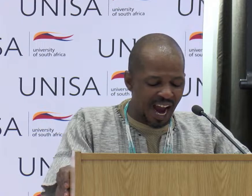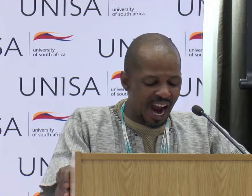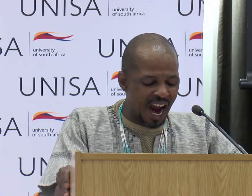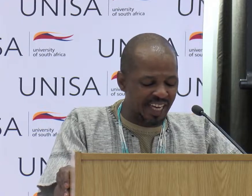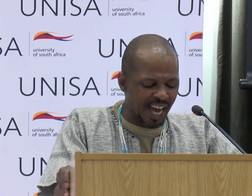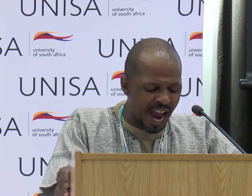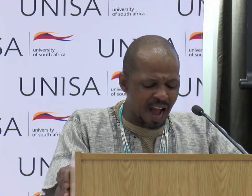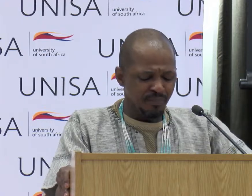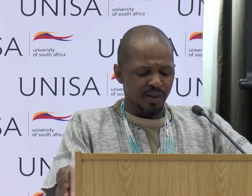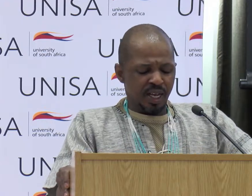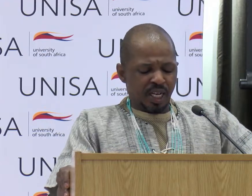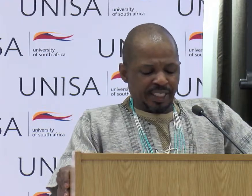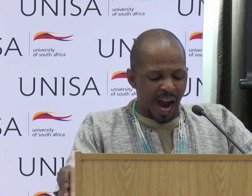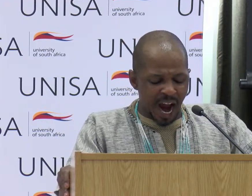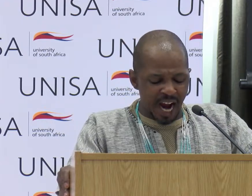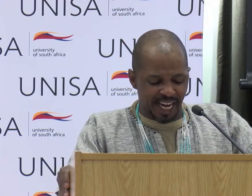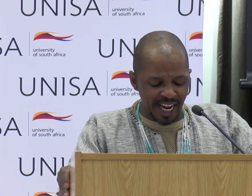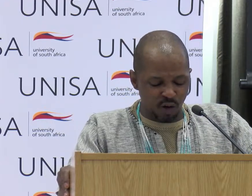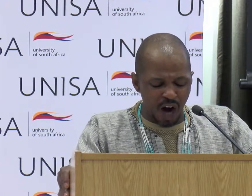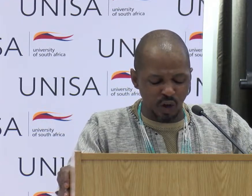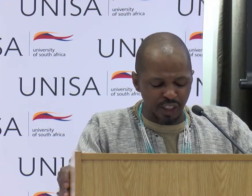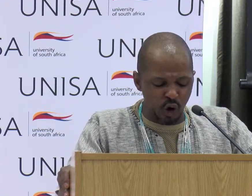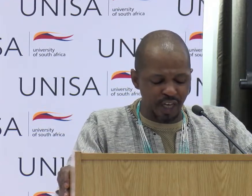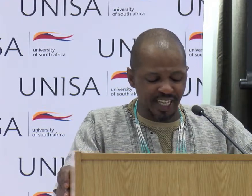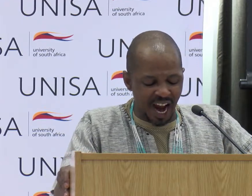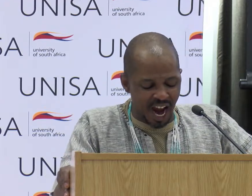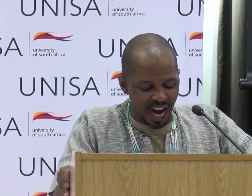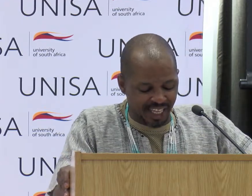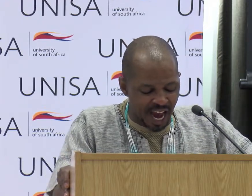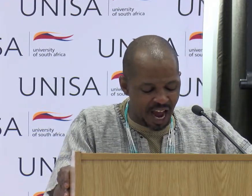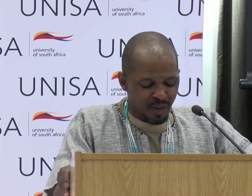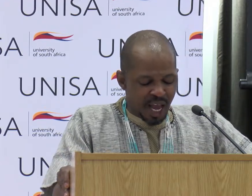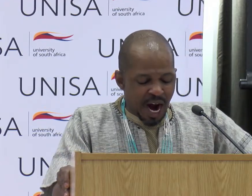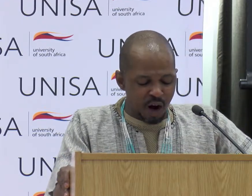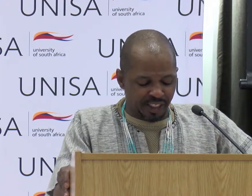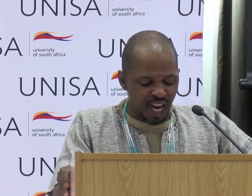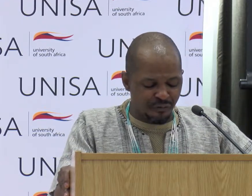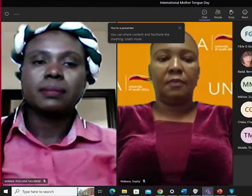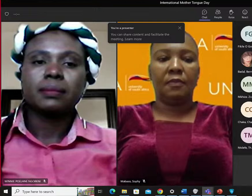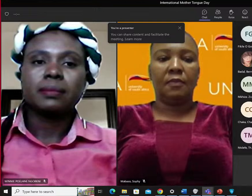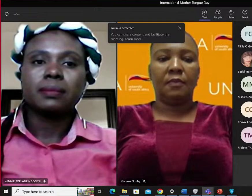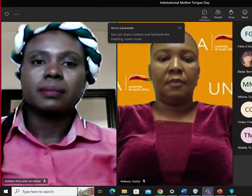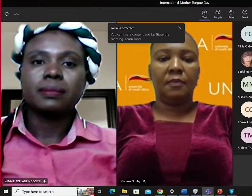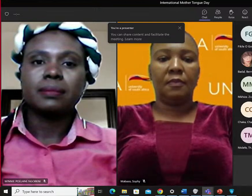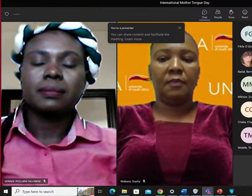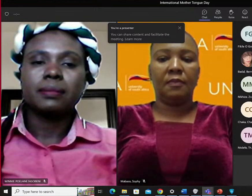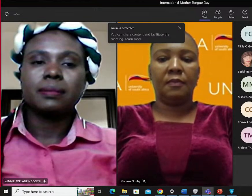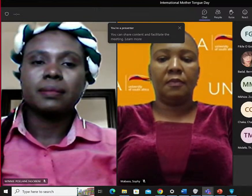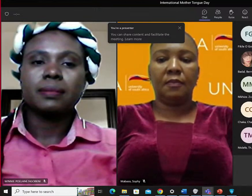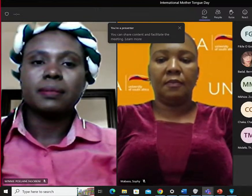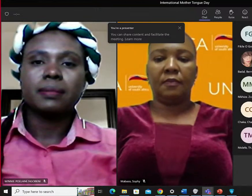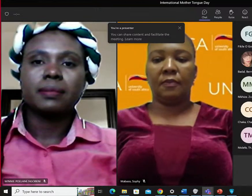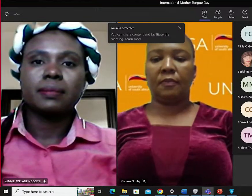Nontulo ndanke, danke nangoku nontulo ndanke, awundivona nontulo.